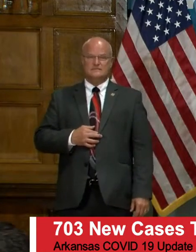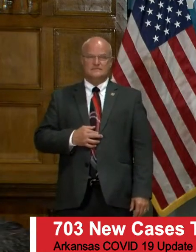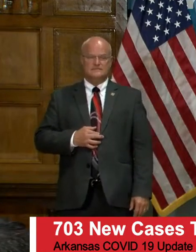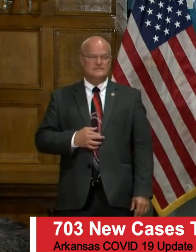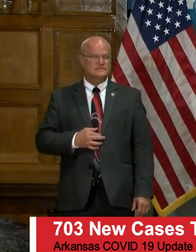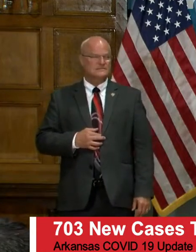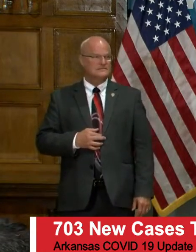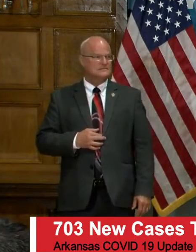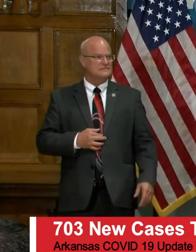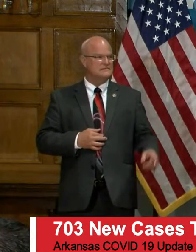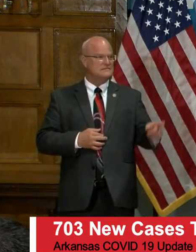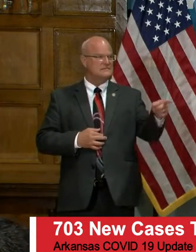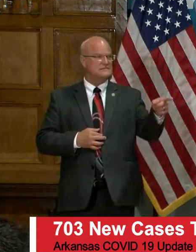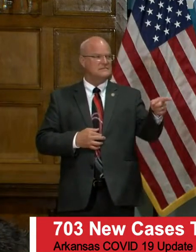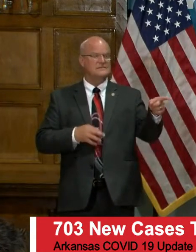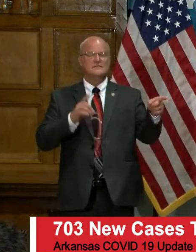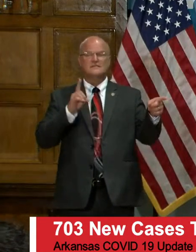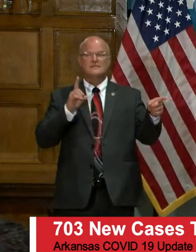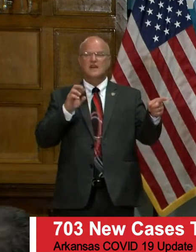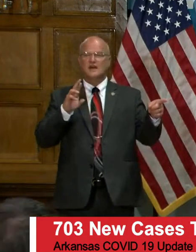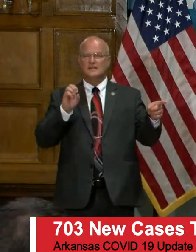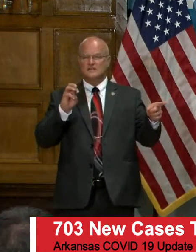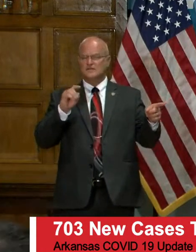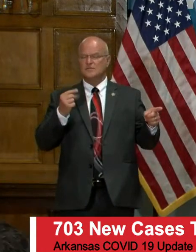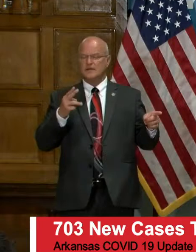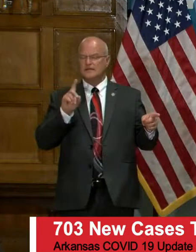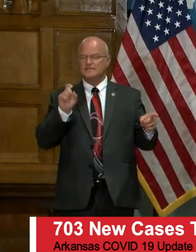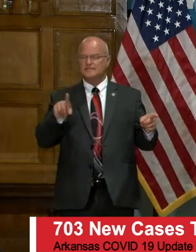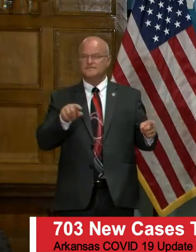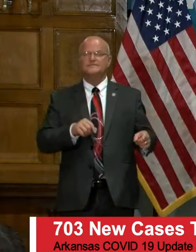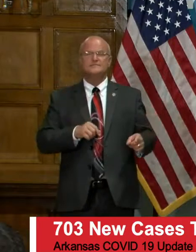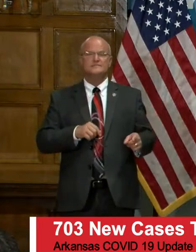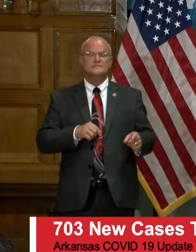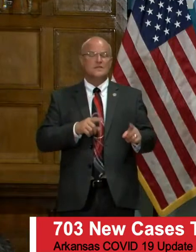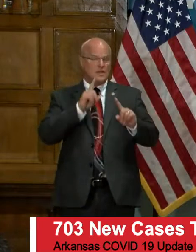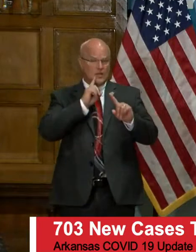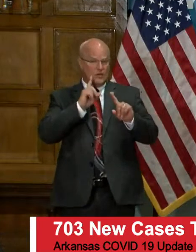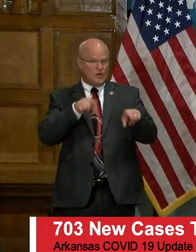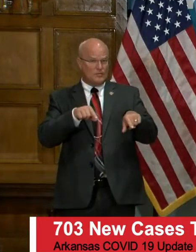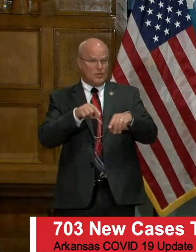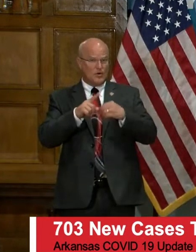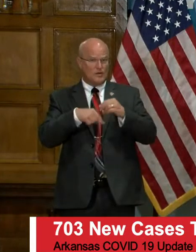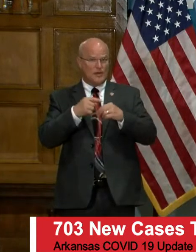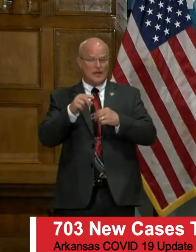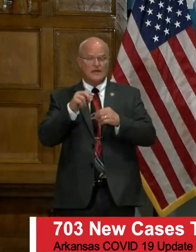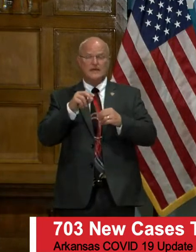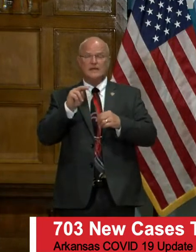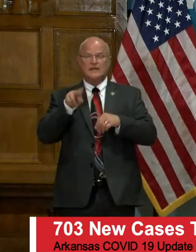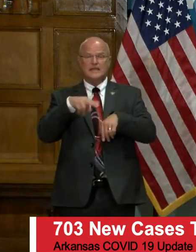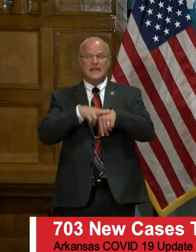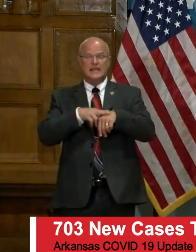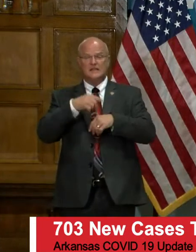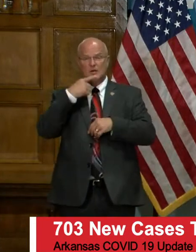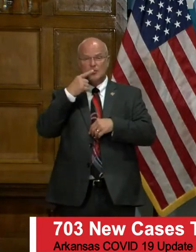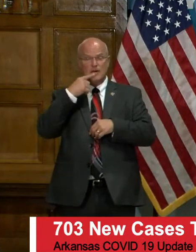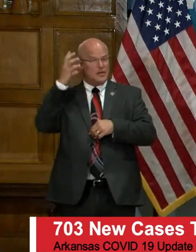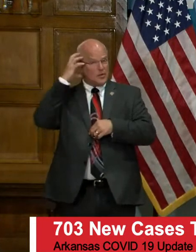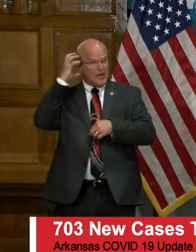I have a question for Dr. Smith. There was a report on National Public Radio